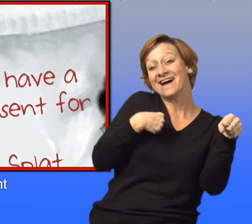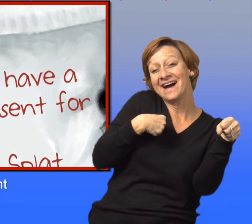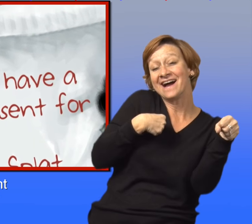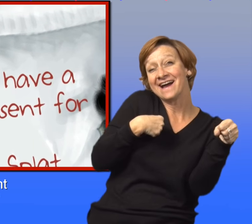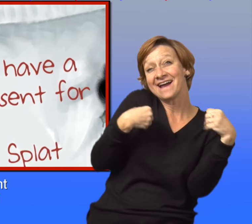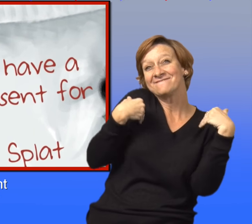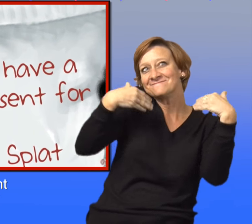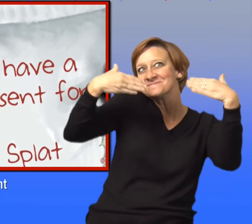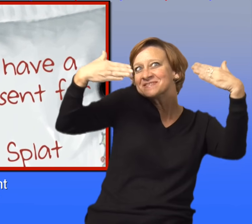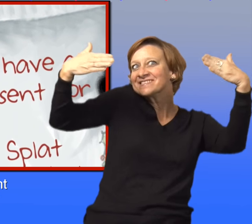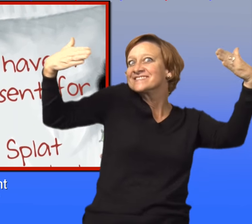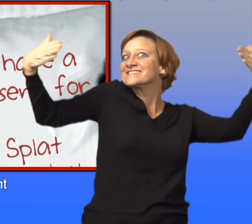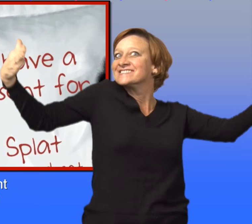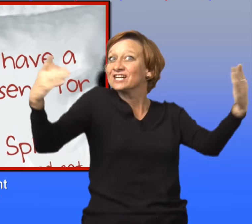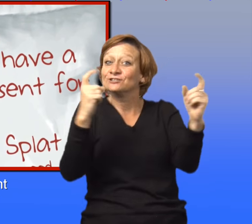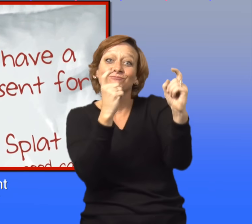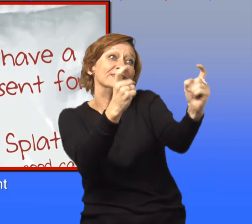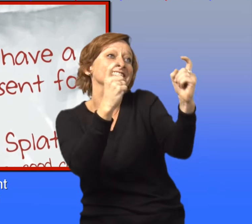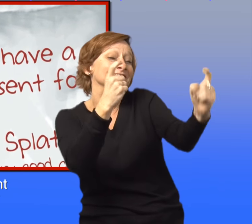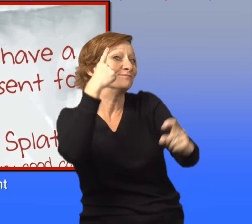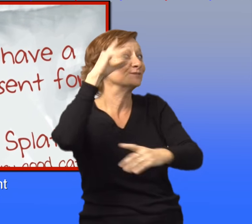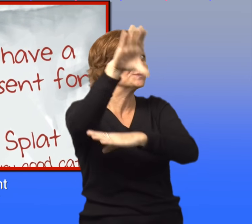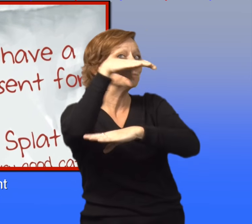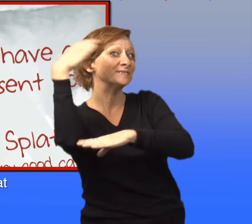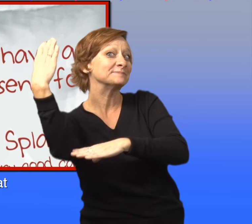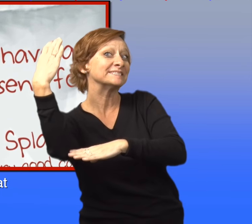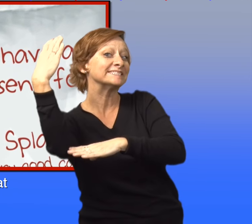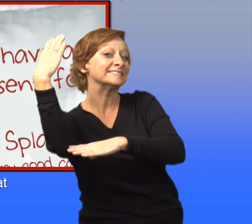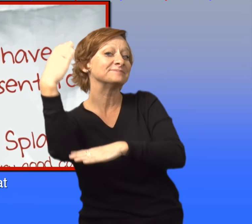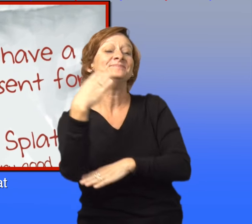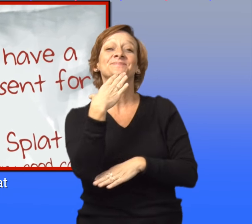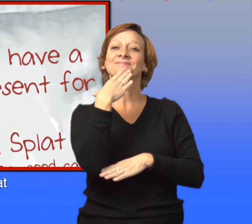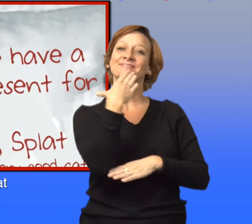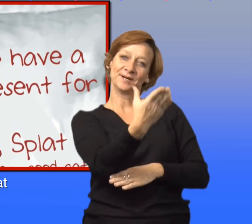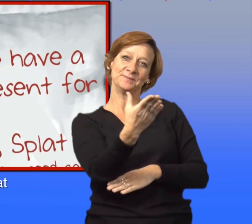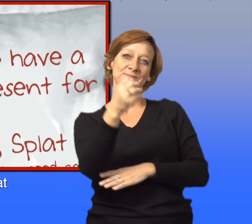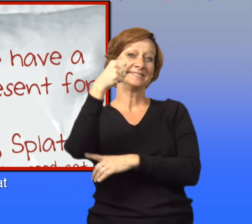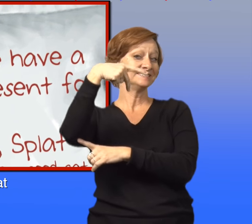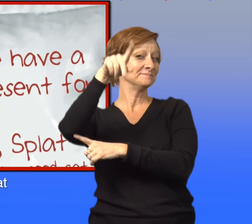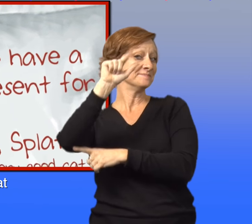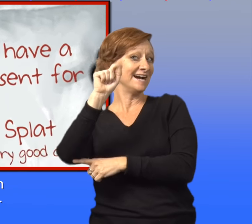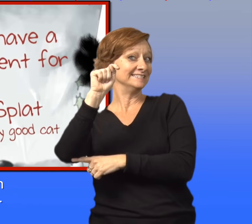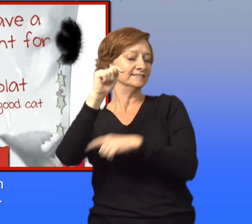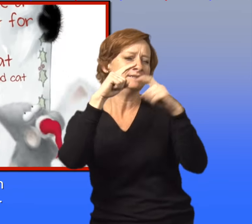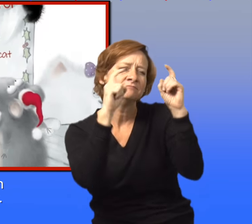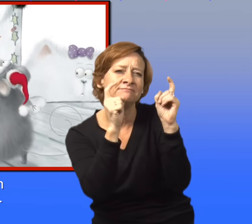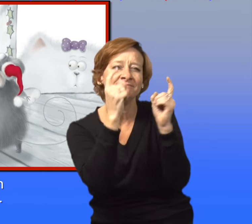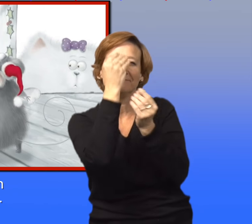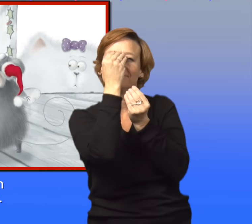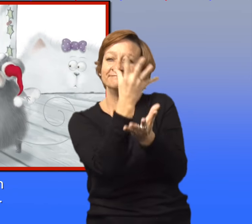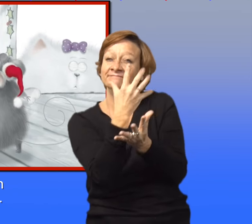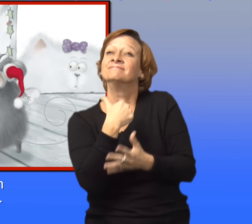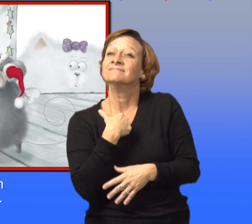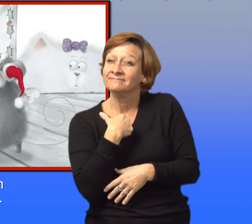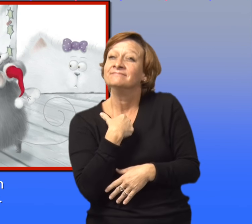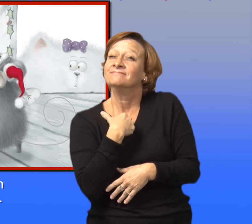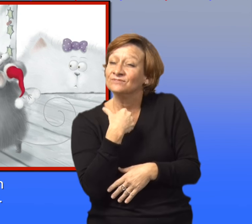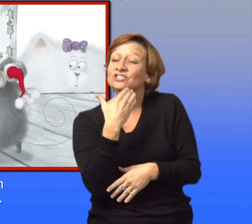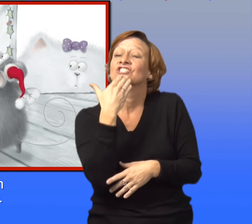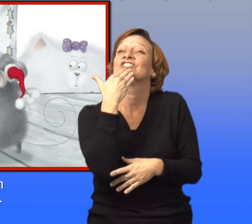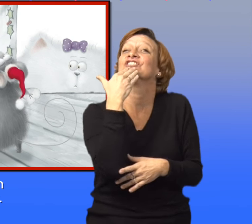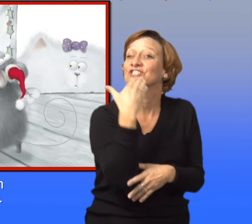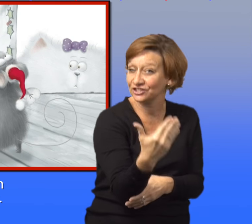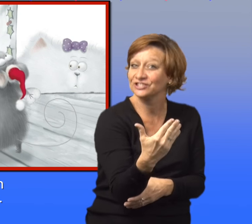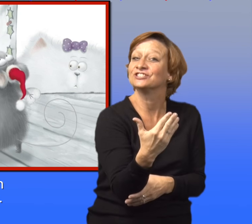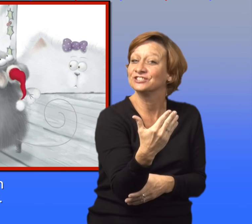have a really big present for Christmas? Thank you, Splat. P.S. I have been